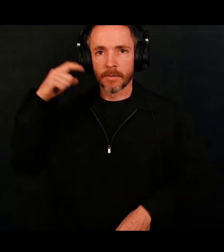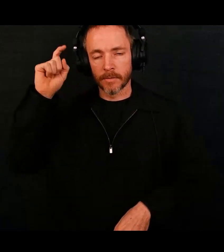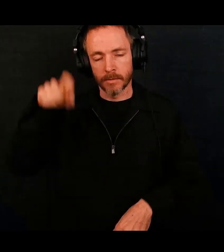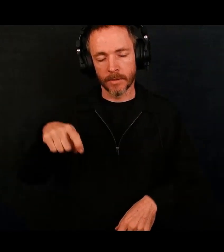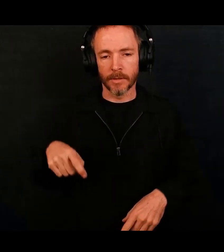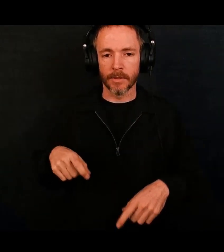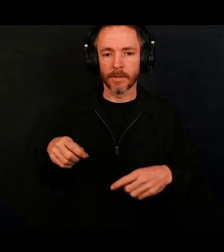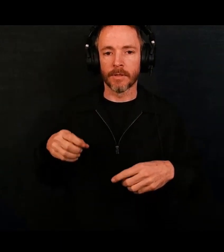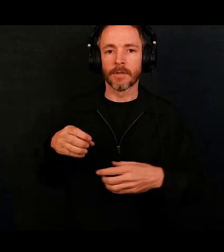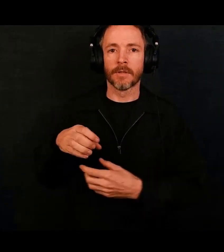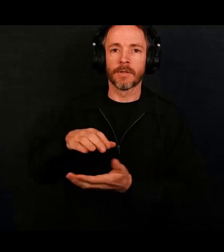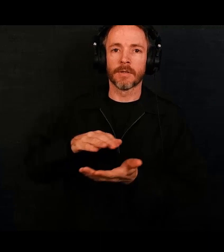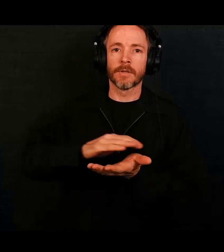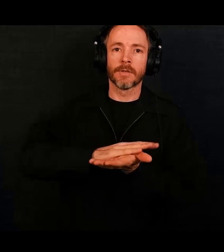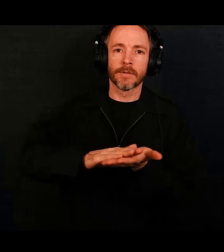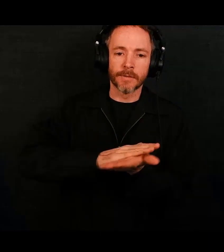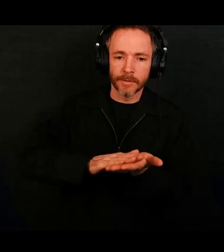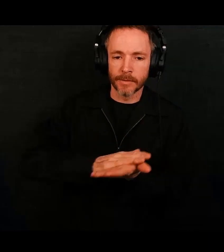and a sink